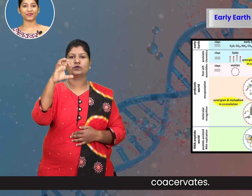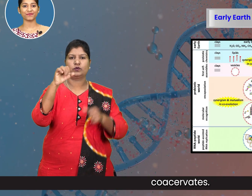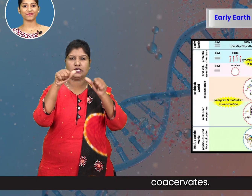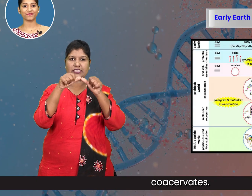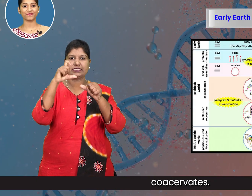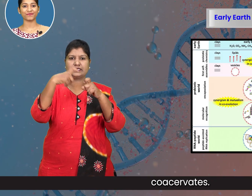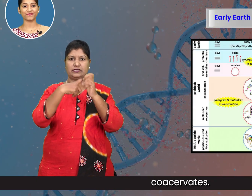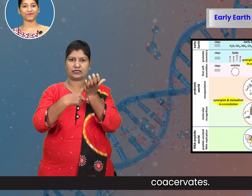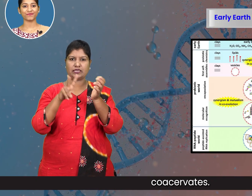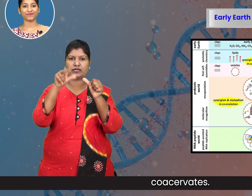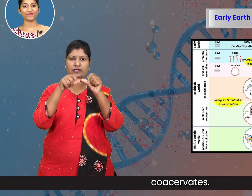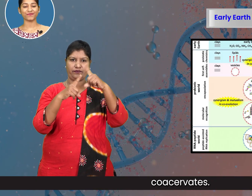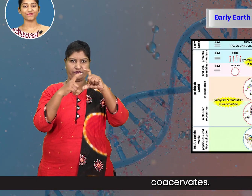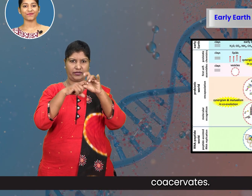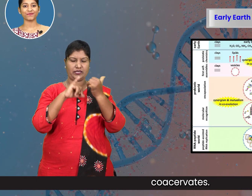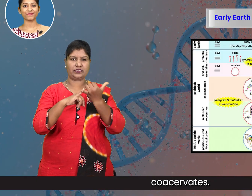coeservates.